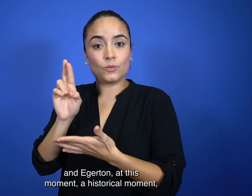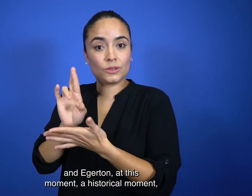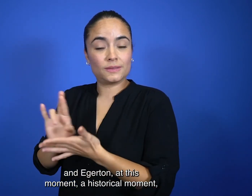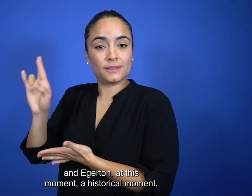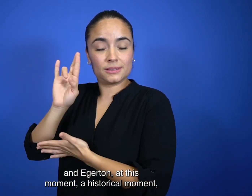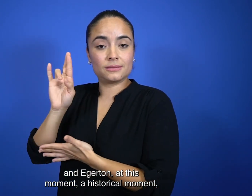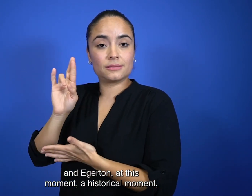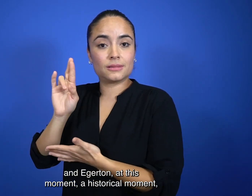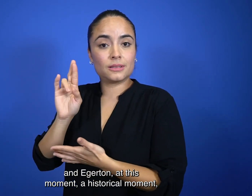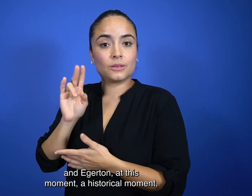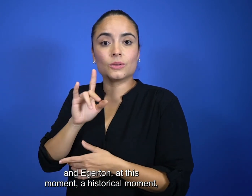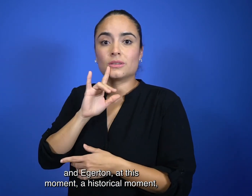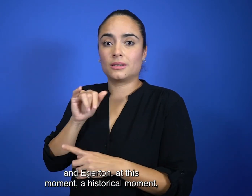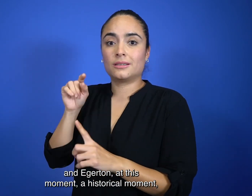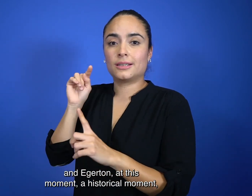moment, a historical moment.